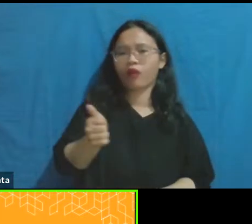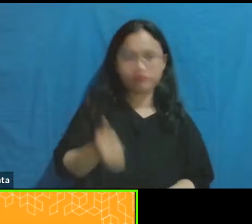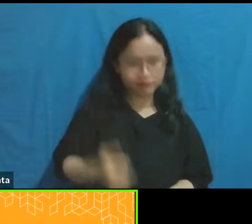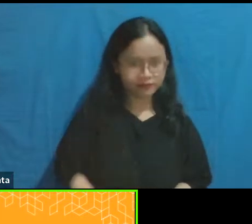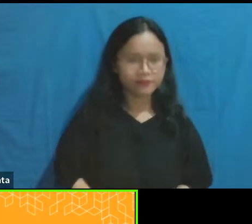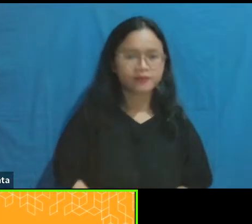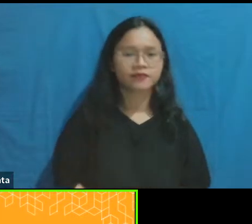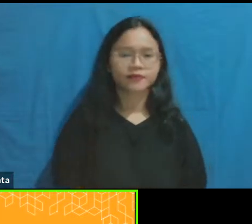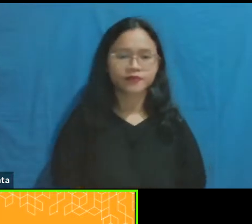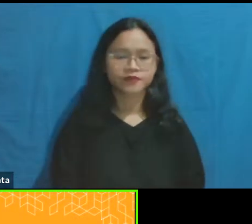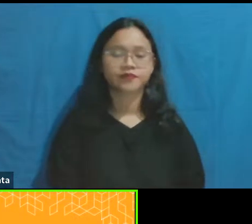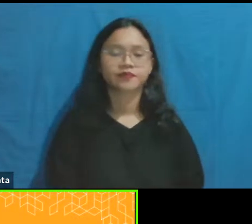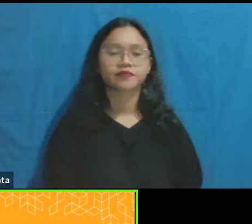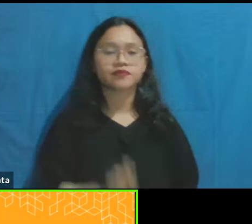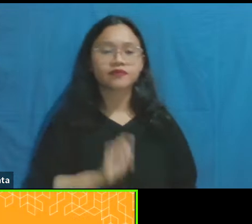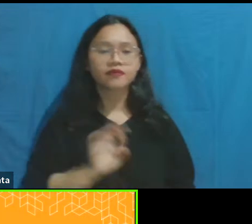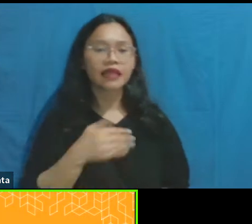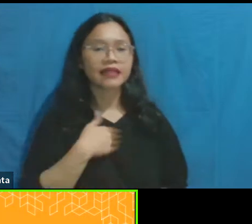several important points from